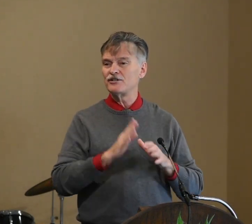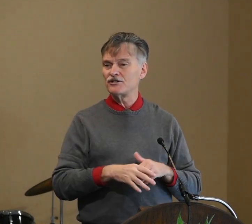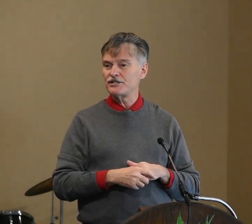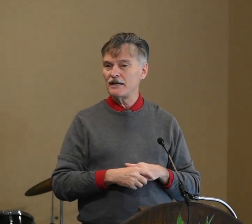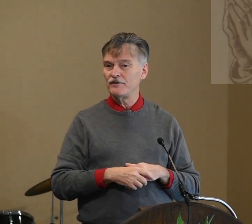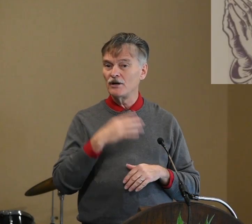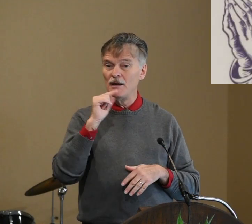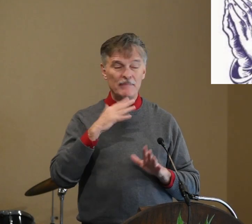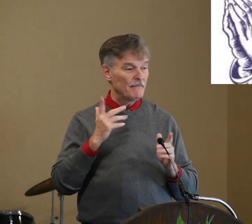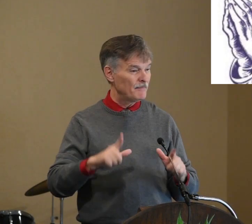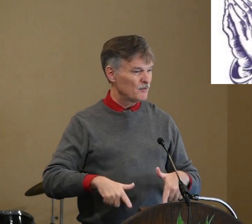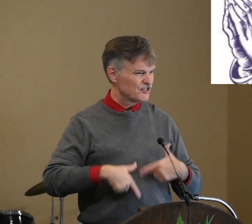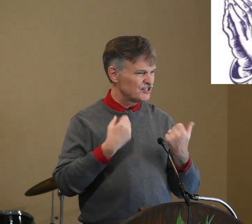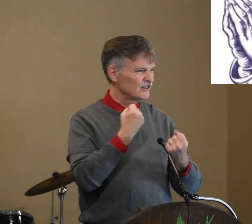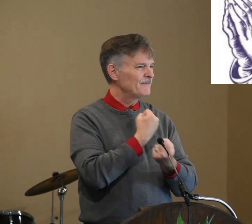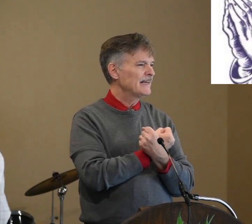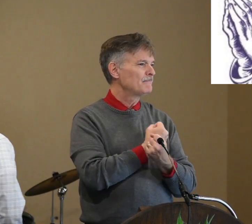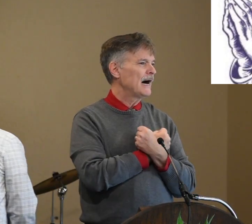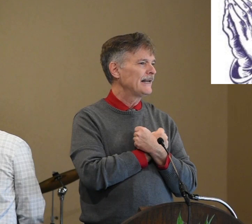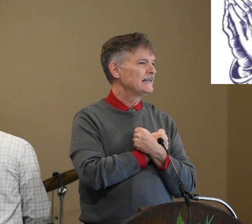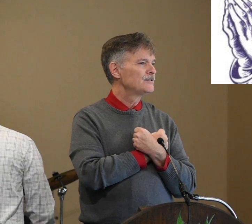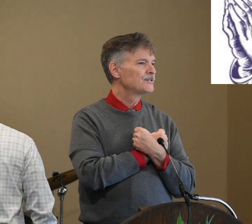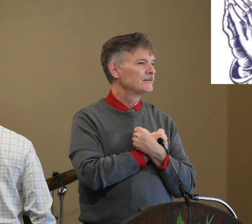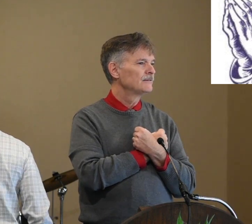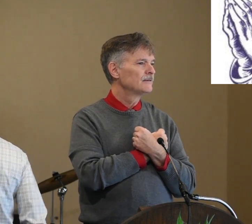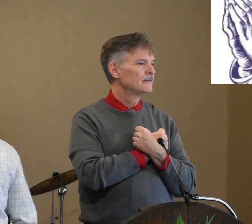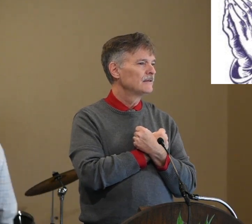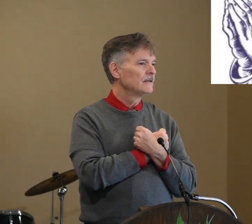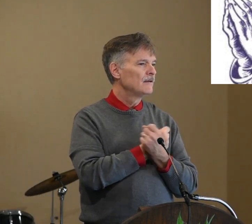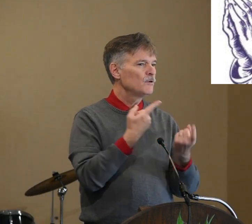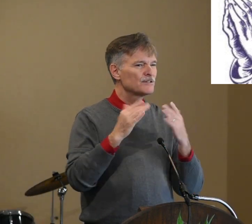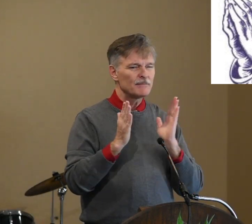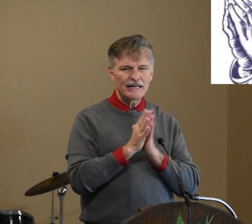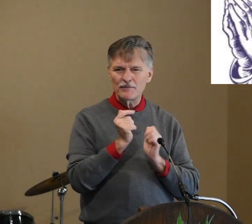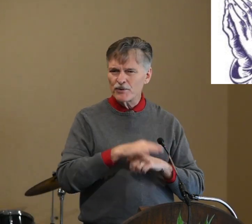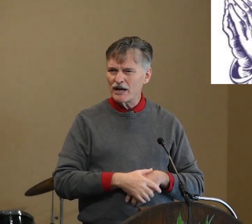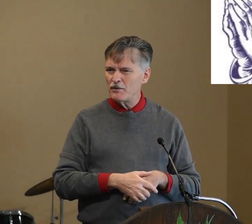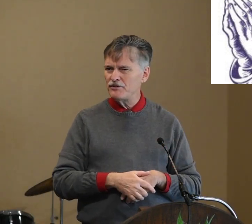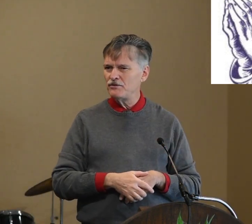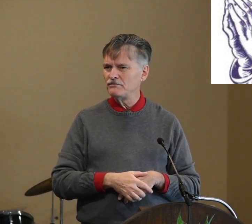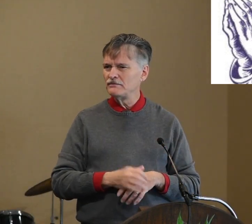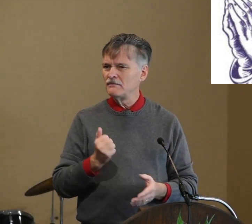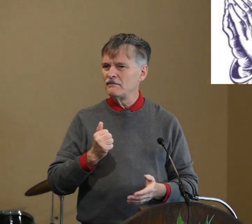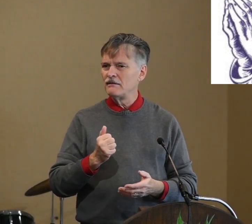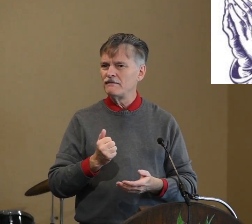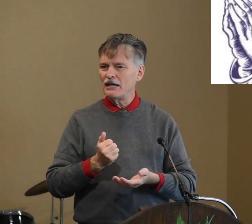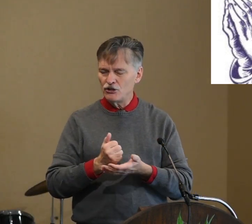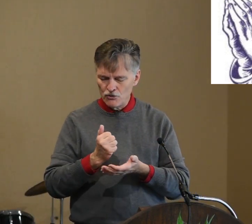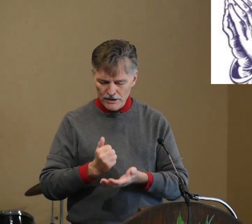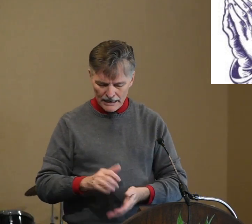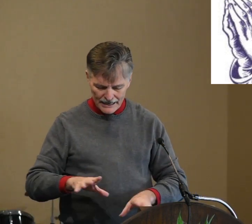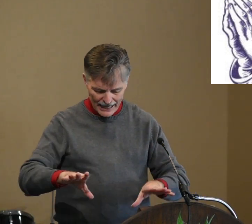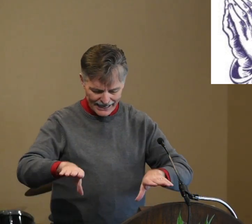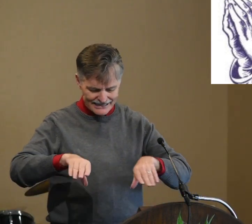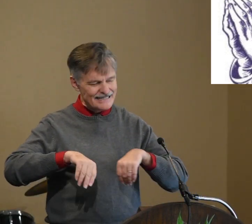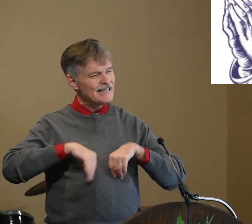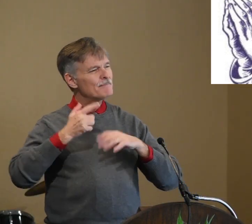our Savior, but maybe we're still living in bondage. If you want somebody to pray with you, that you can accept